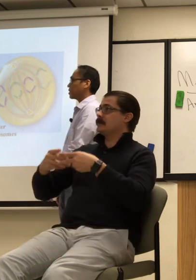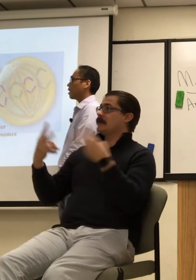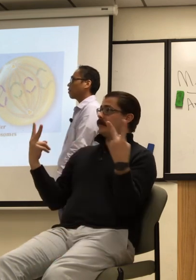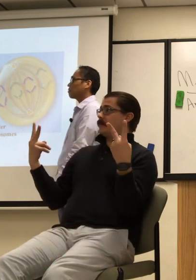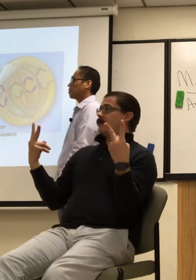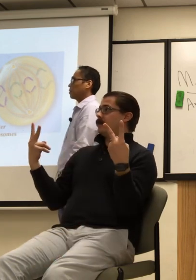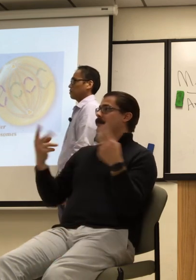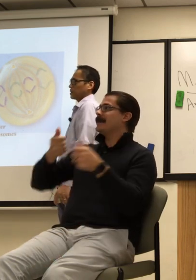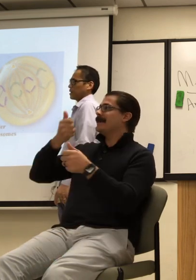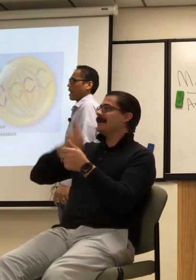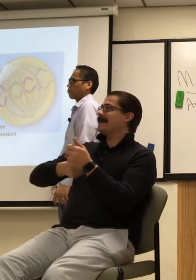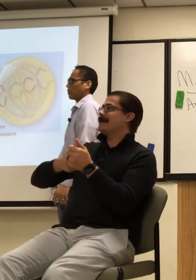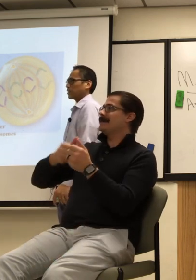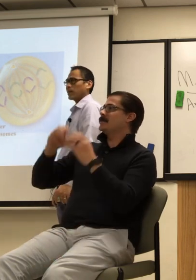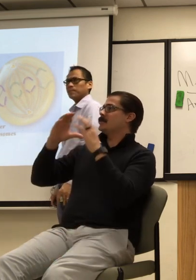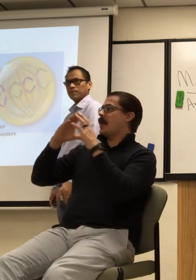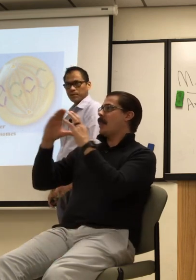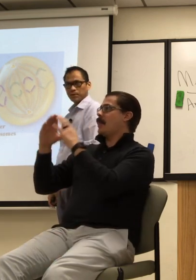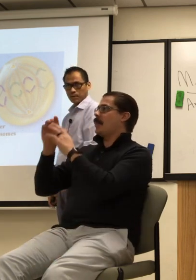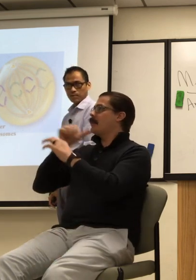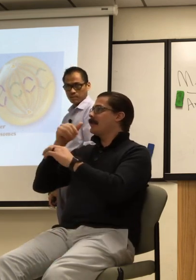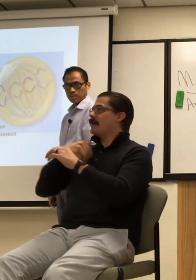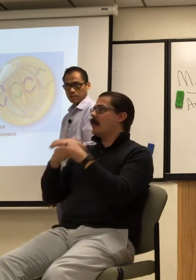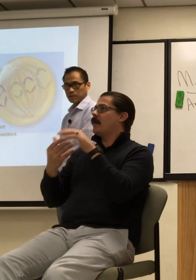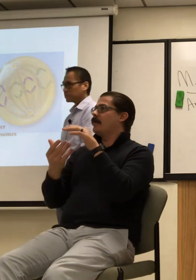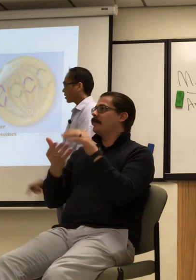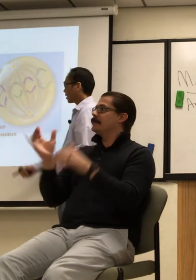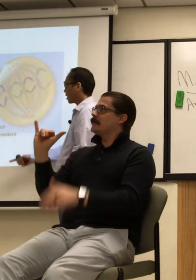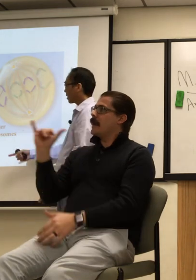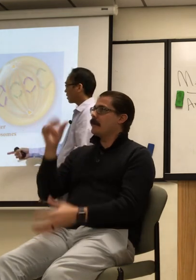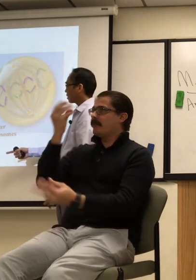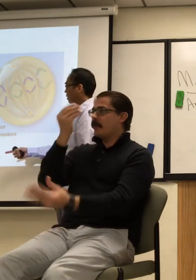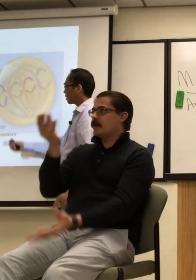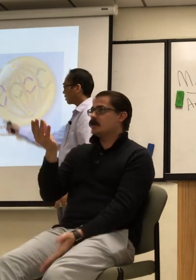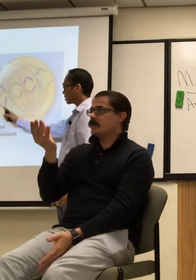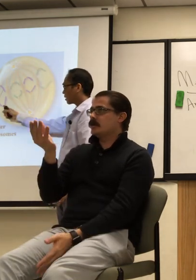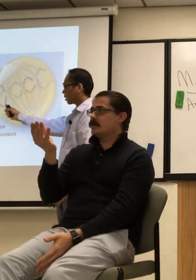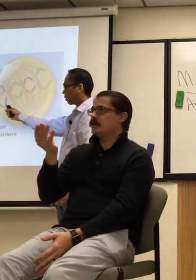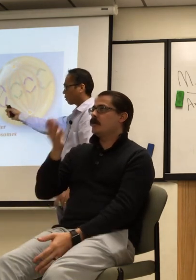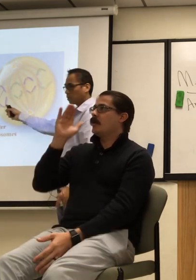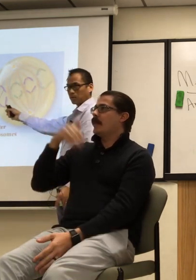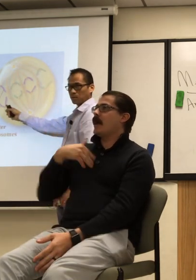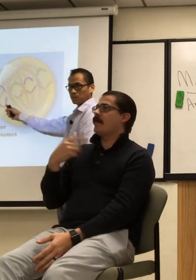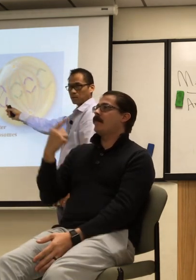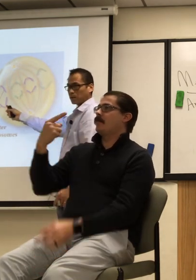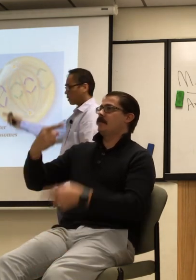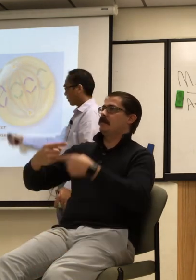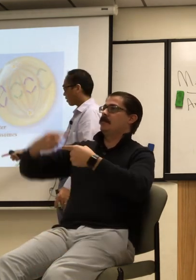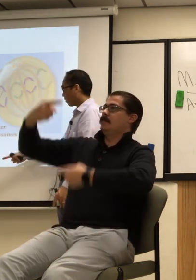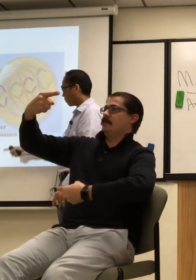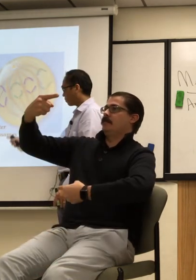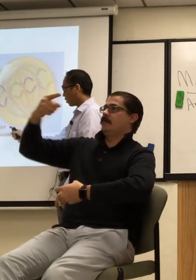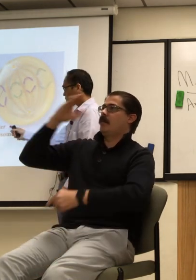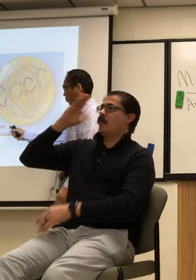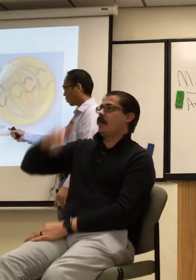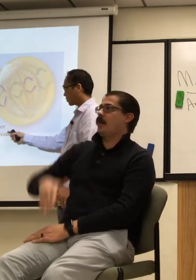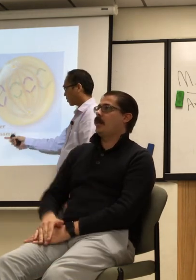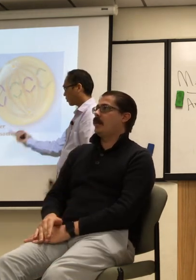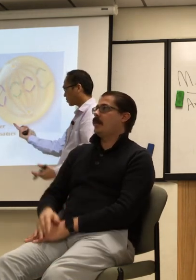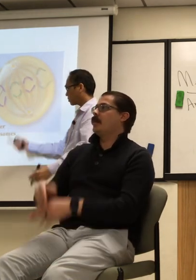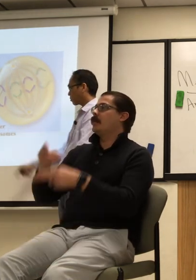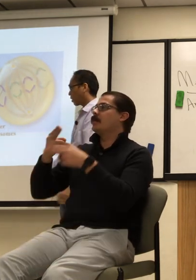that each cell doesn't have replicated material. It's just gonna get a single. They call them